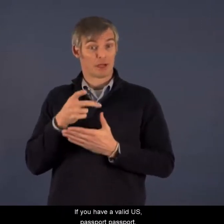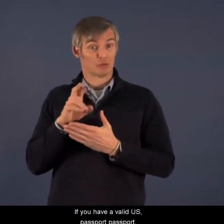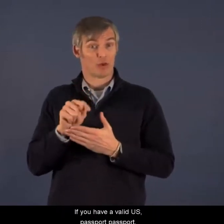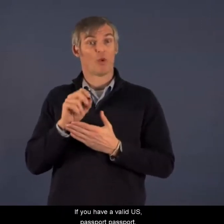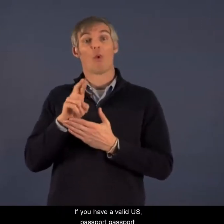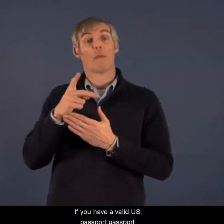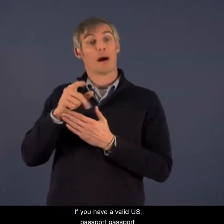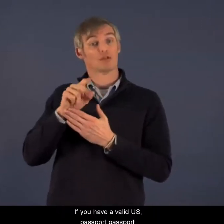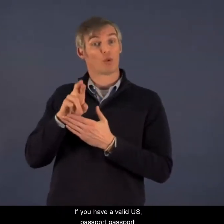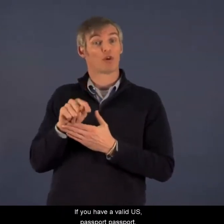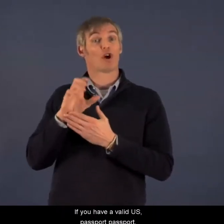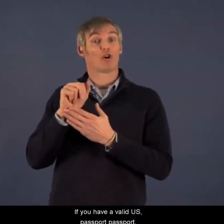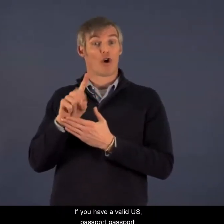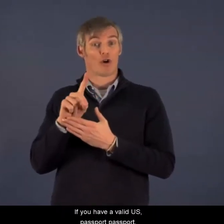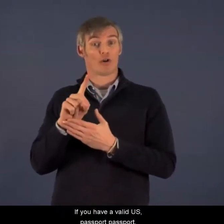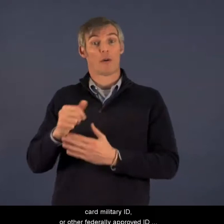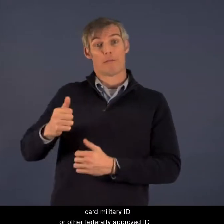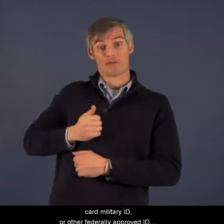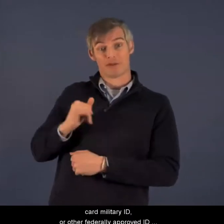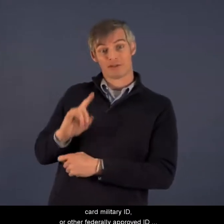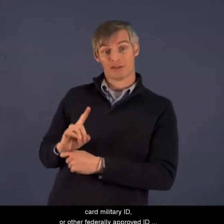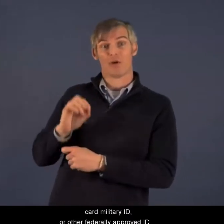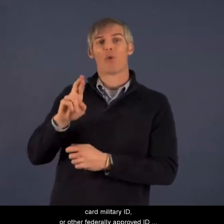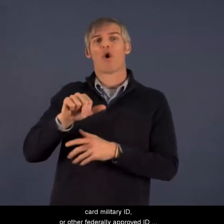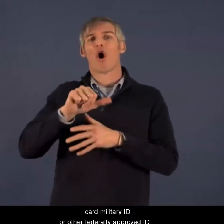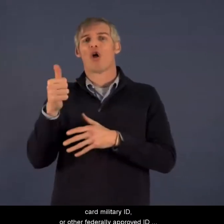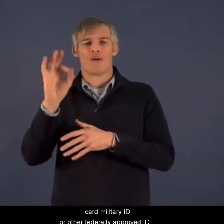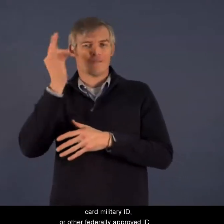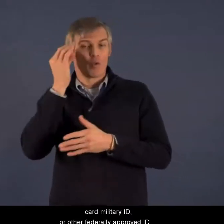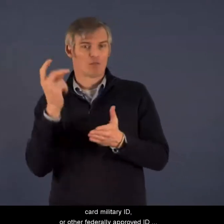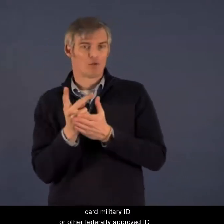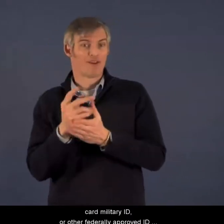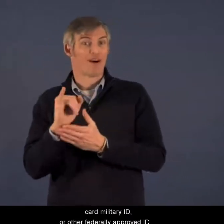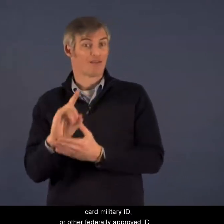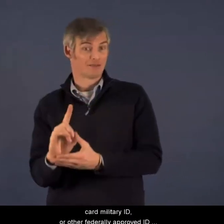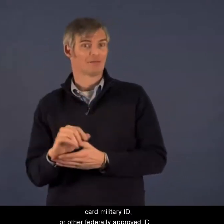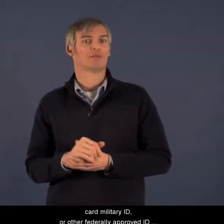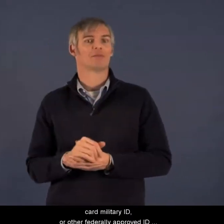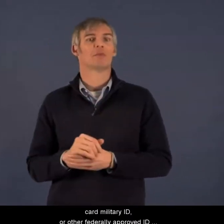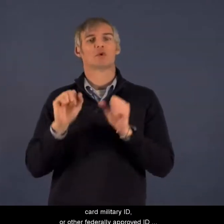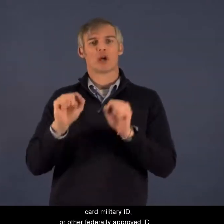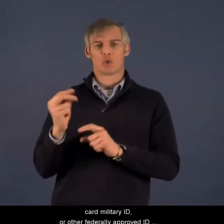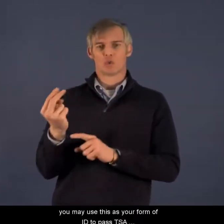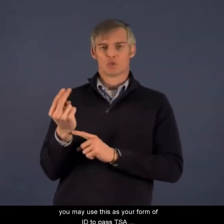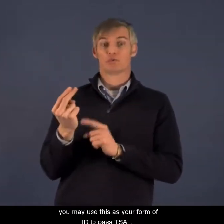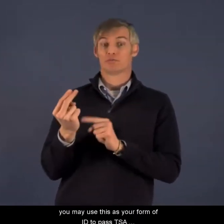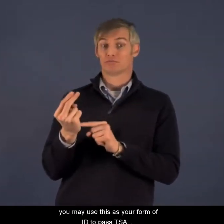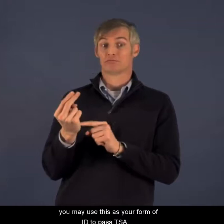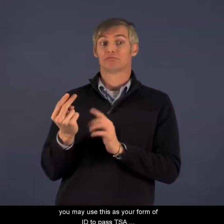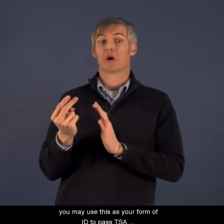U.S. passport, passport card, military ID, or other federally approved ID, you may use this as